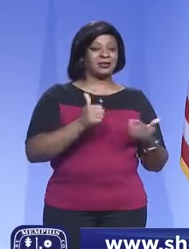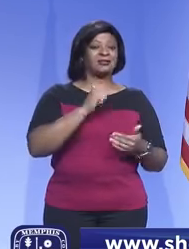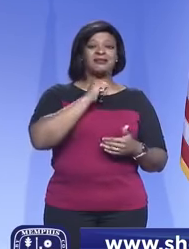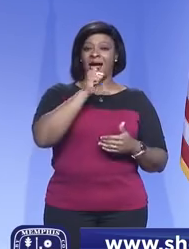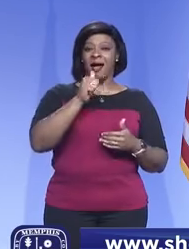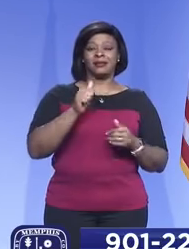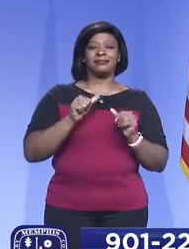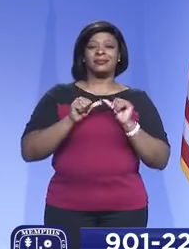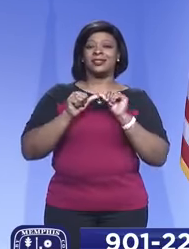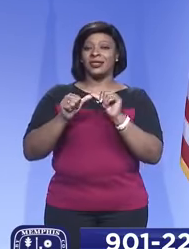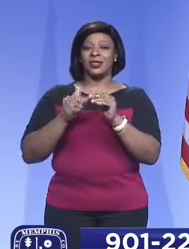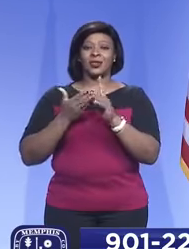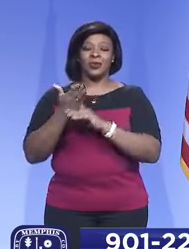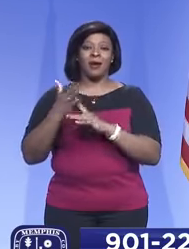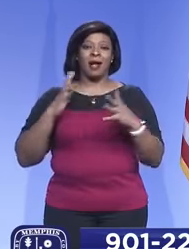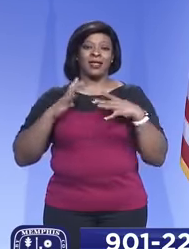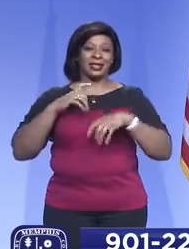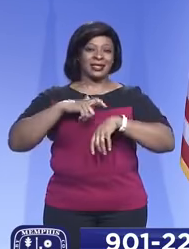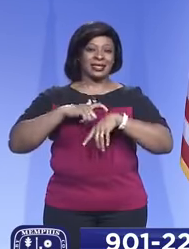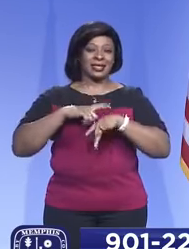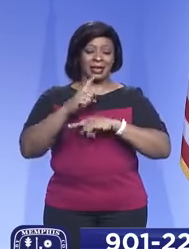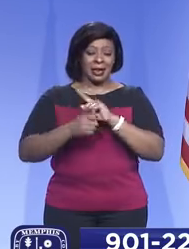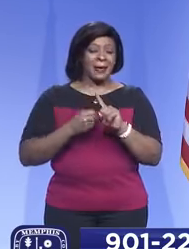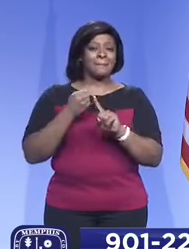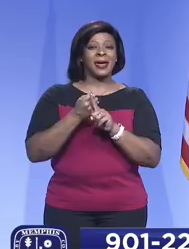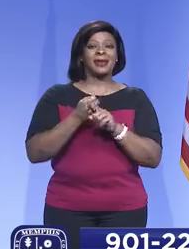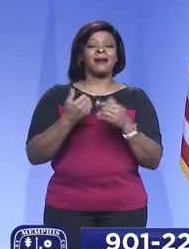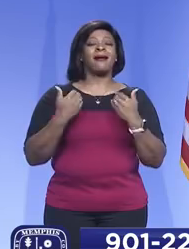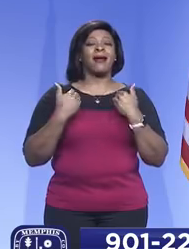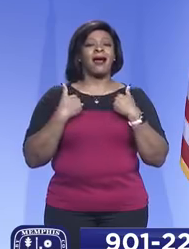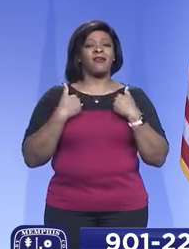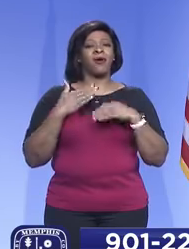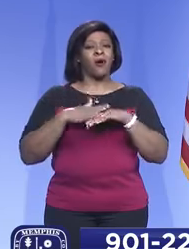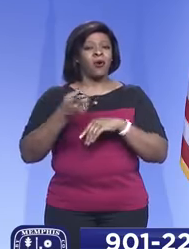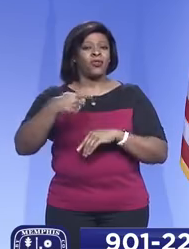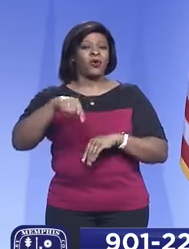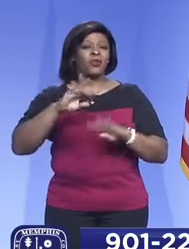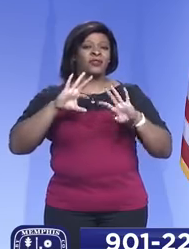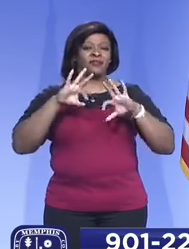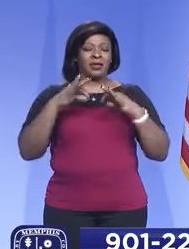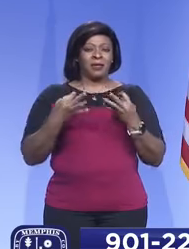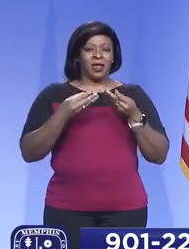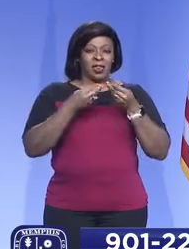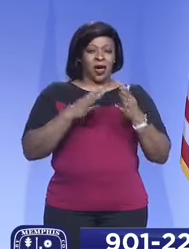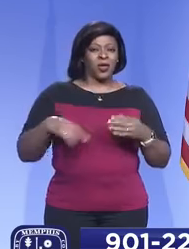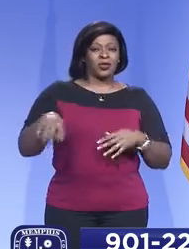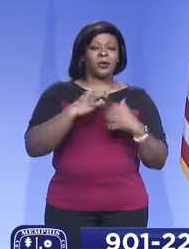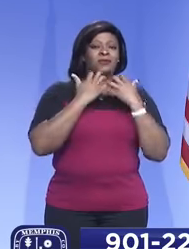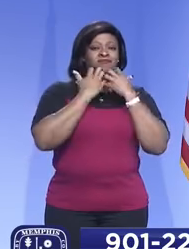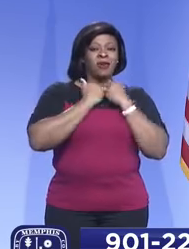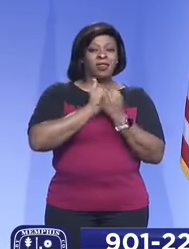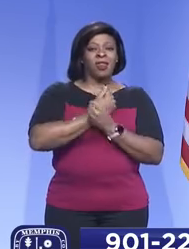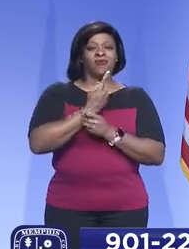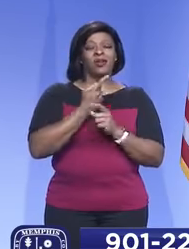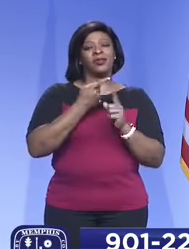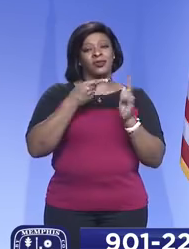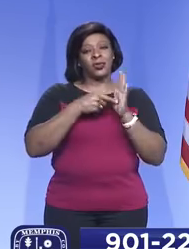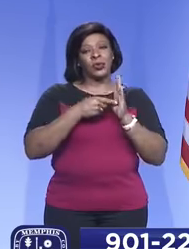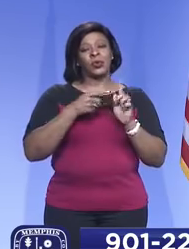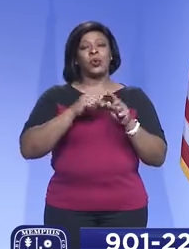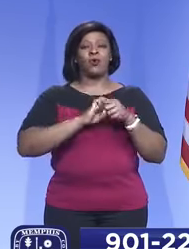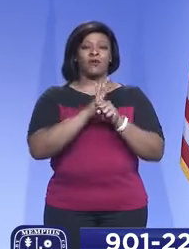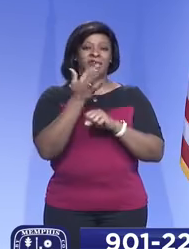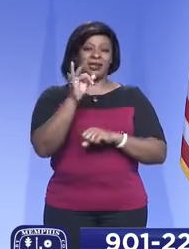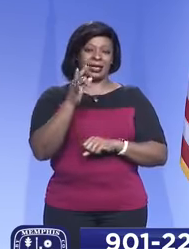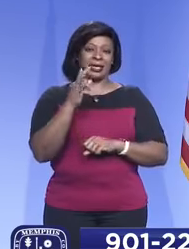here for the holiday season, and the impact that that has on families as they've lost loved ones to the COVID-19